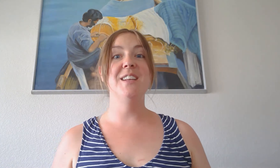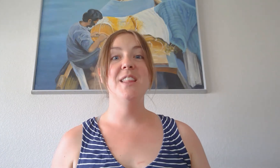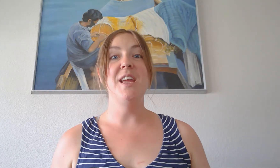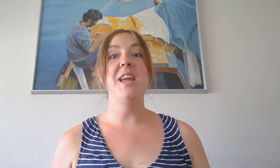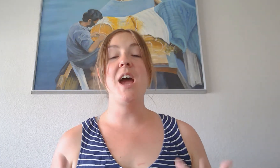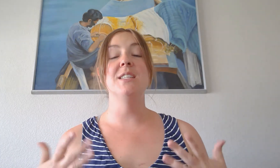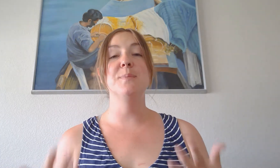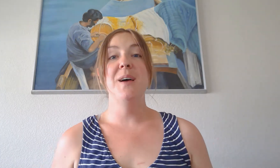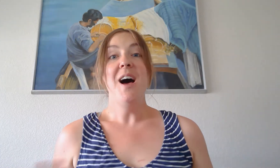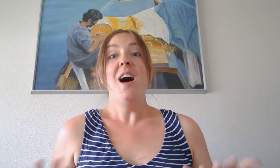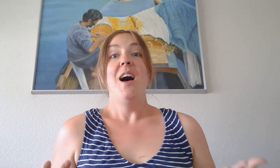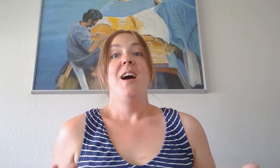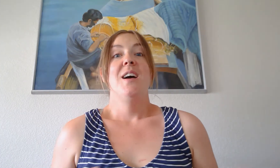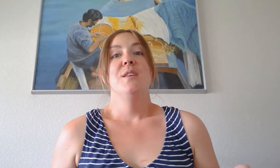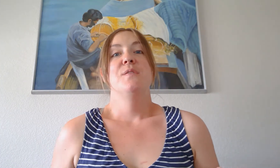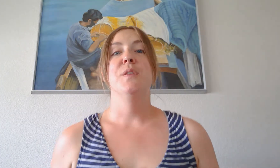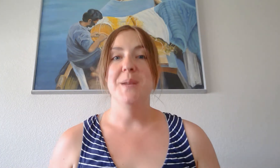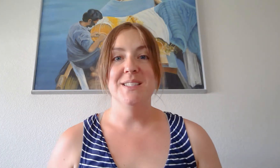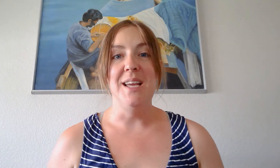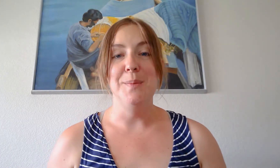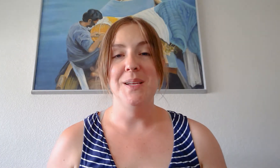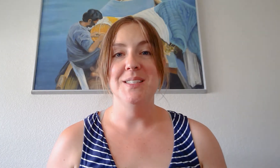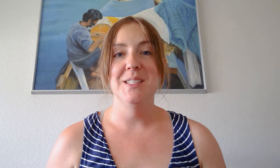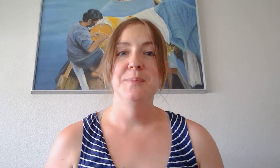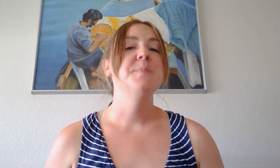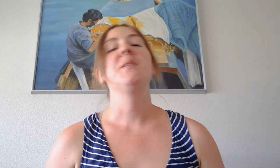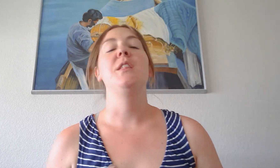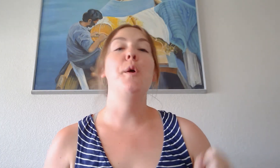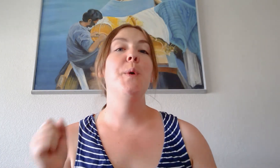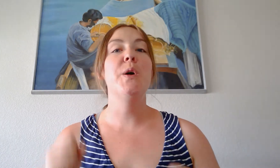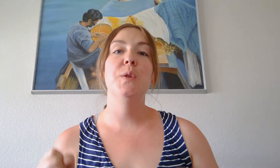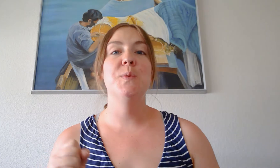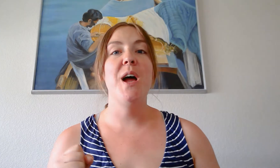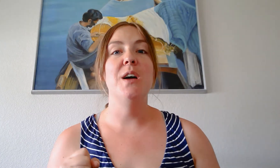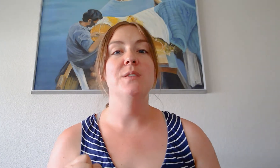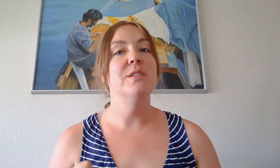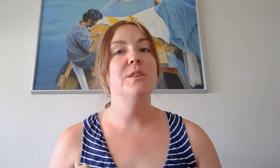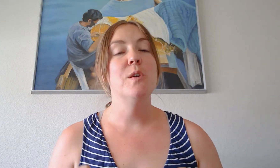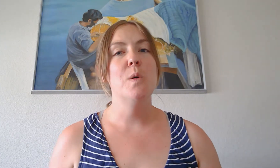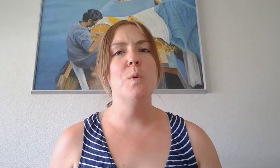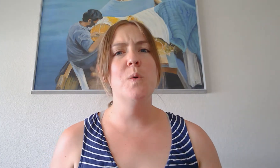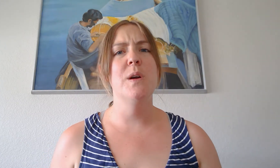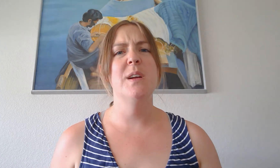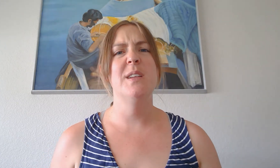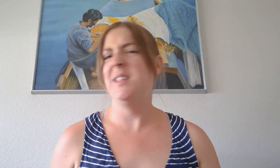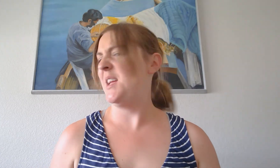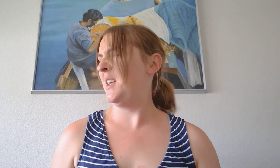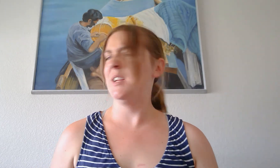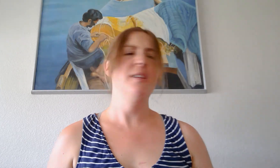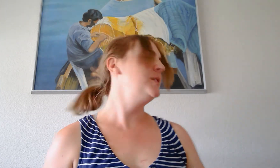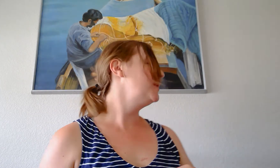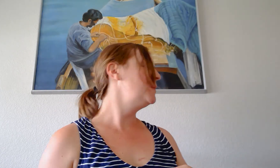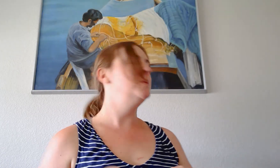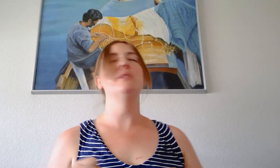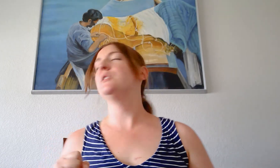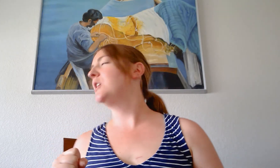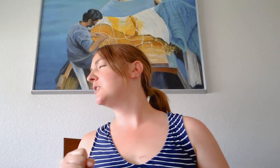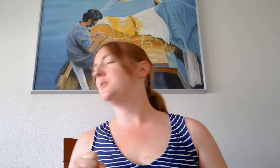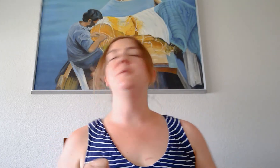they gasp from excitement. They wiggle around, or they will start to move